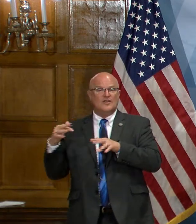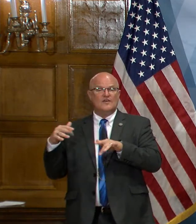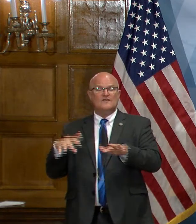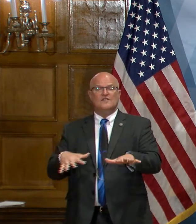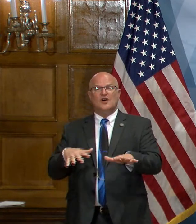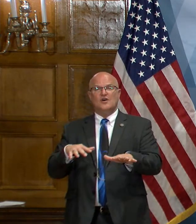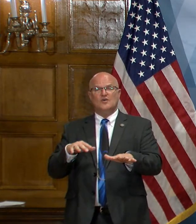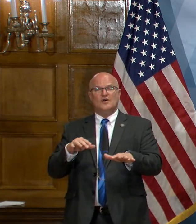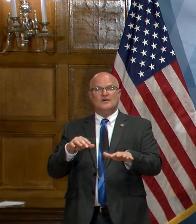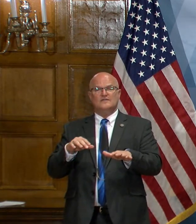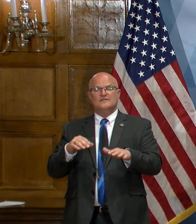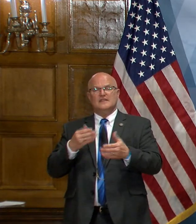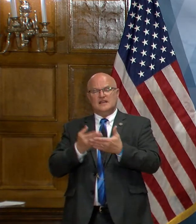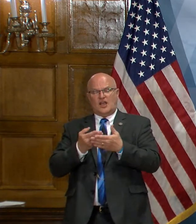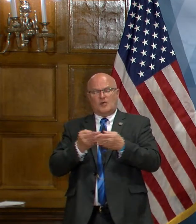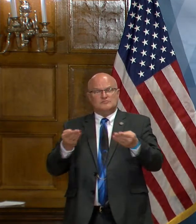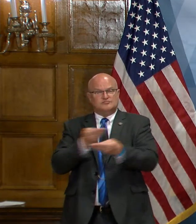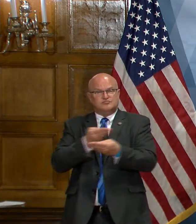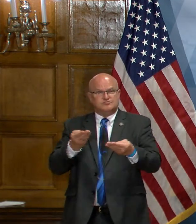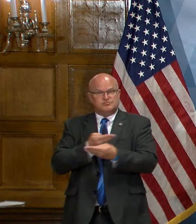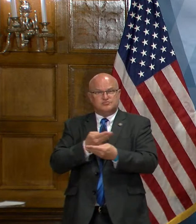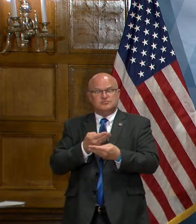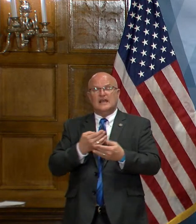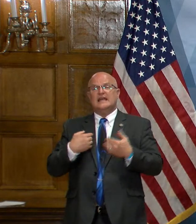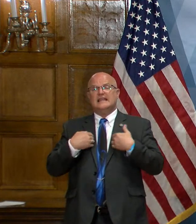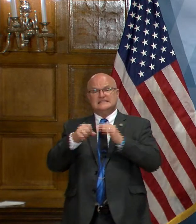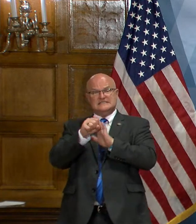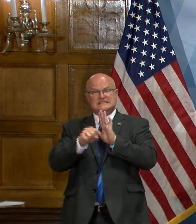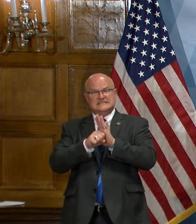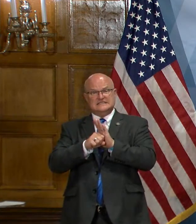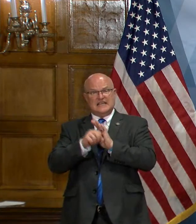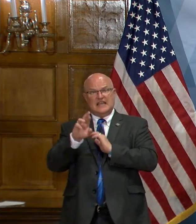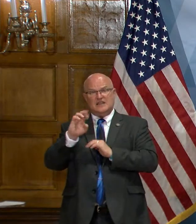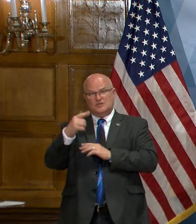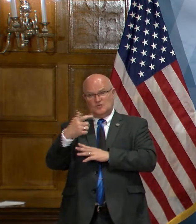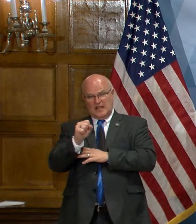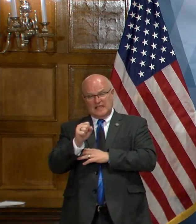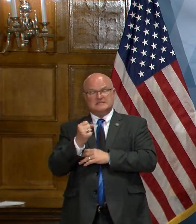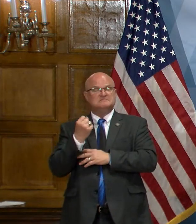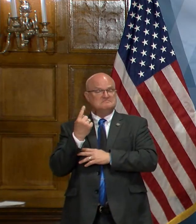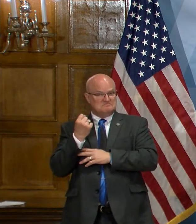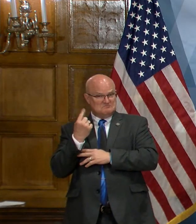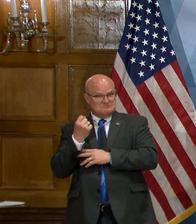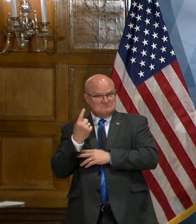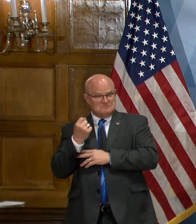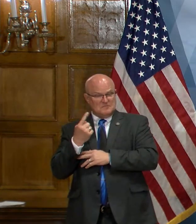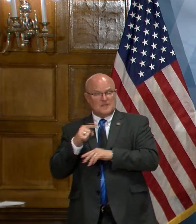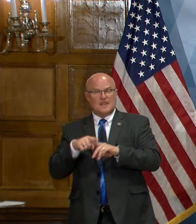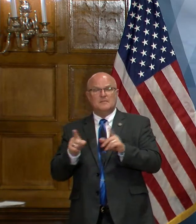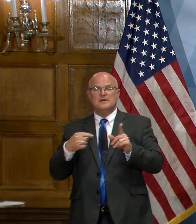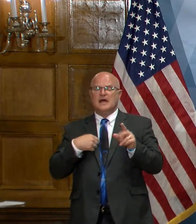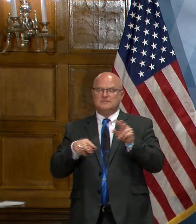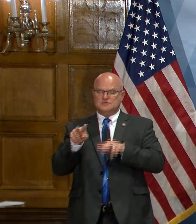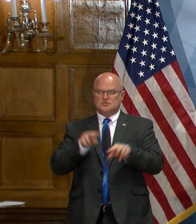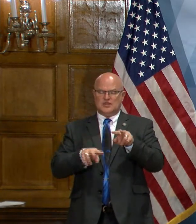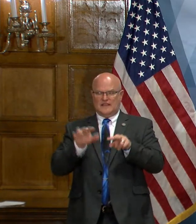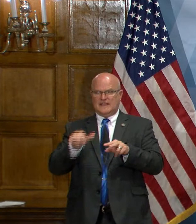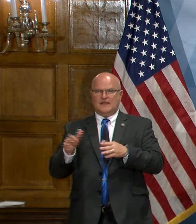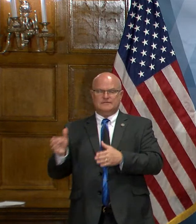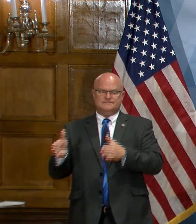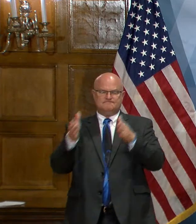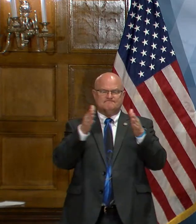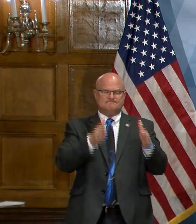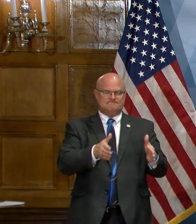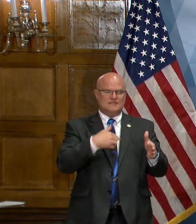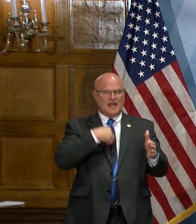of interstate commerce and it's subject to state regulation. That makes some sense to me, but I'll be looking at that one and the other